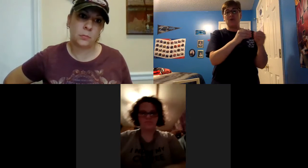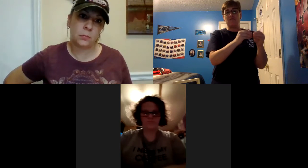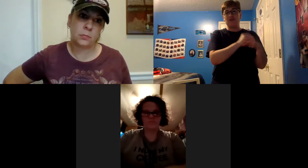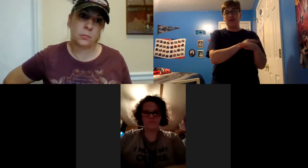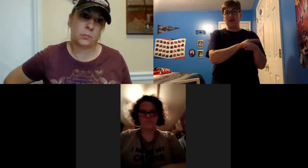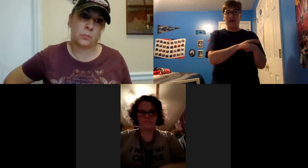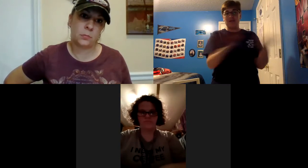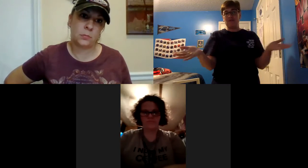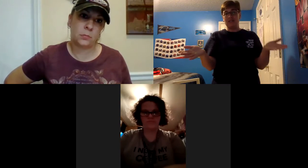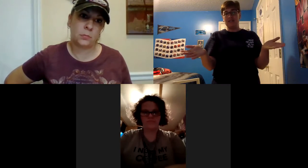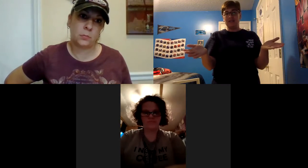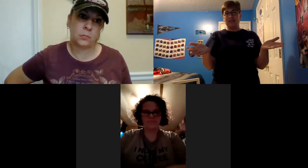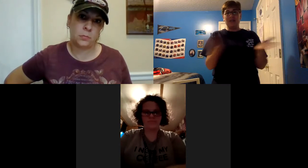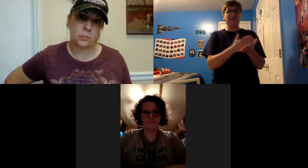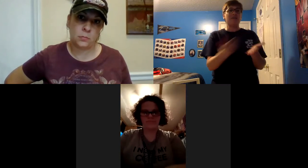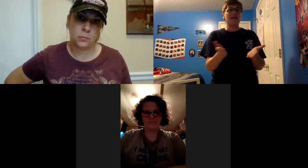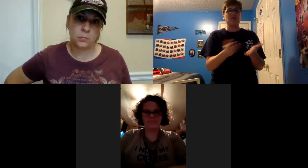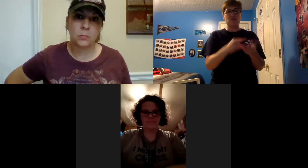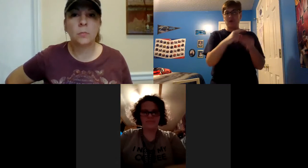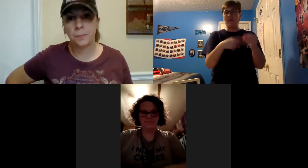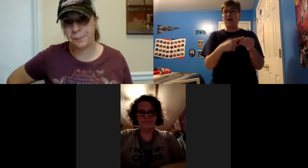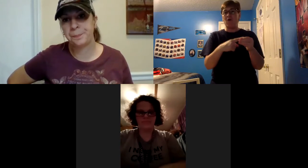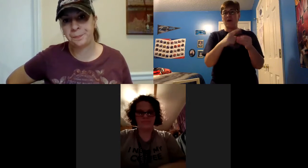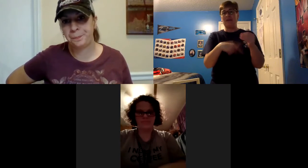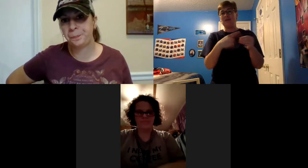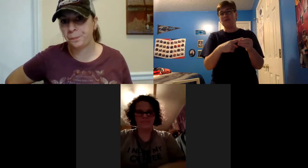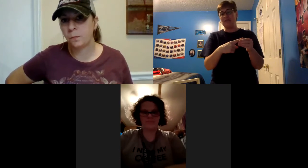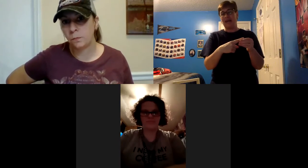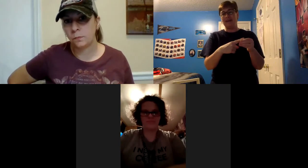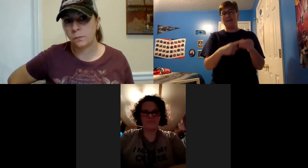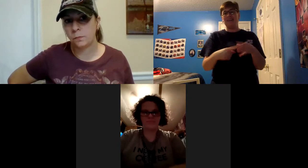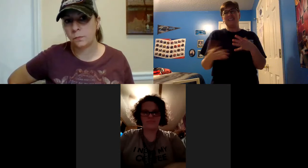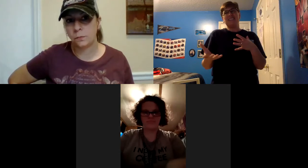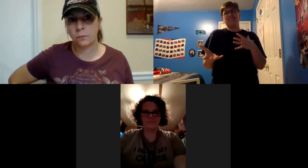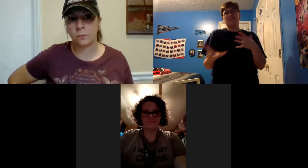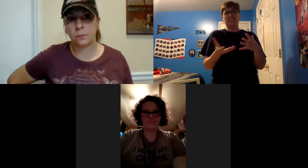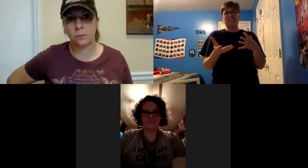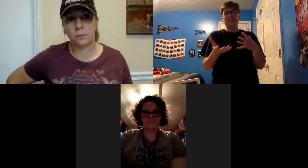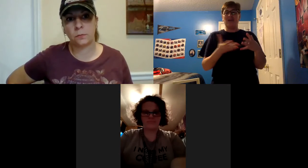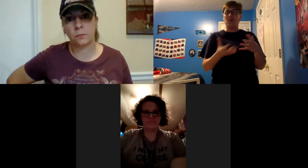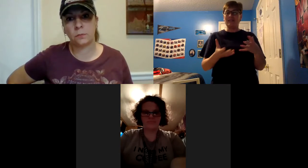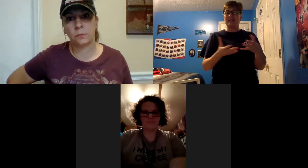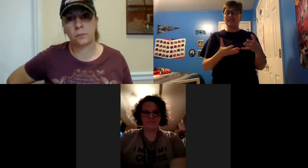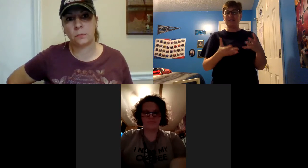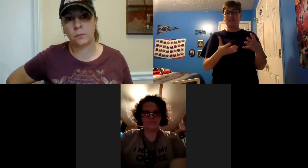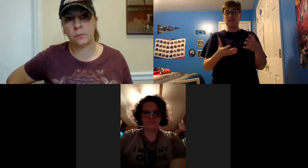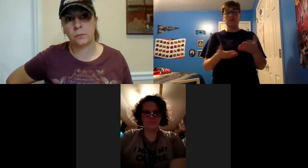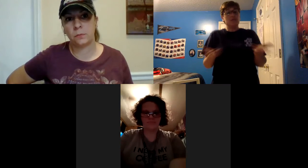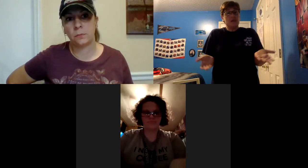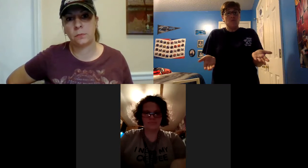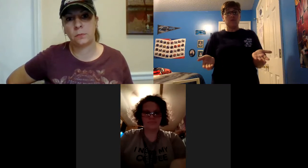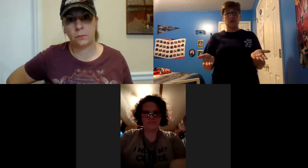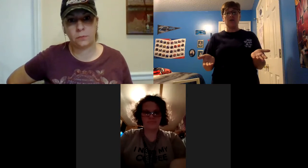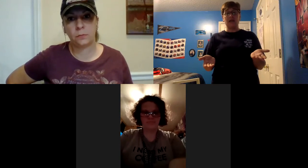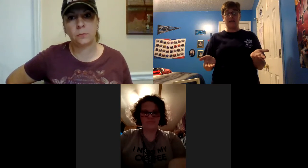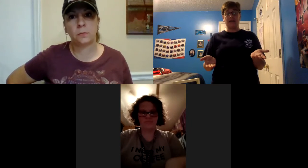the word for every time I hear the word about, I'm going to use that, because that's really not always necessarily true.